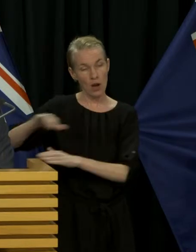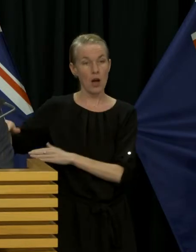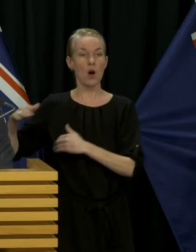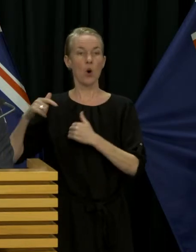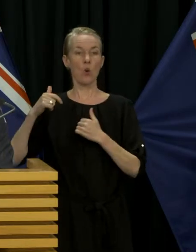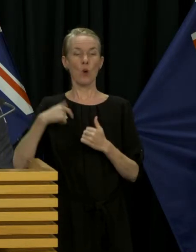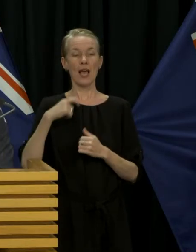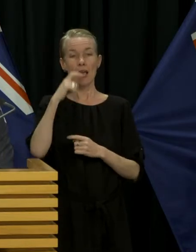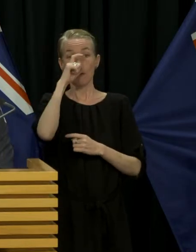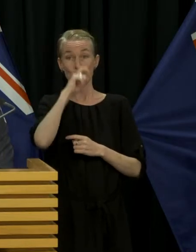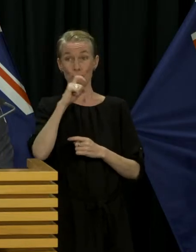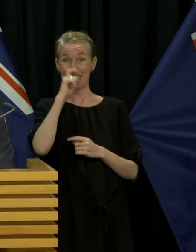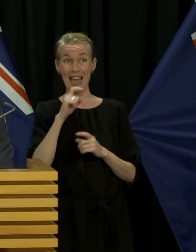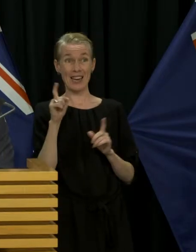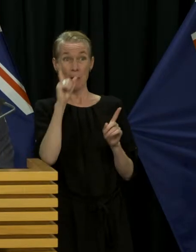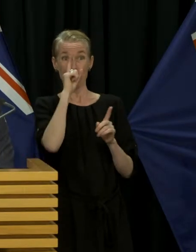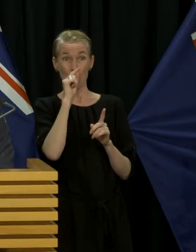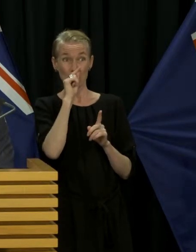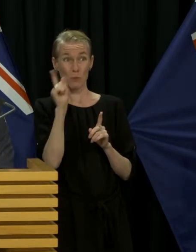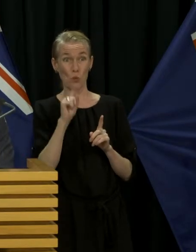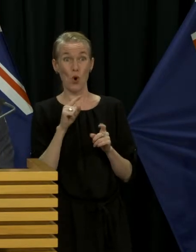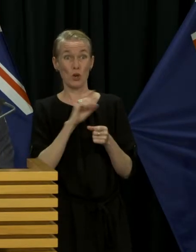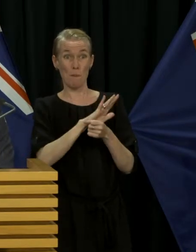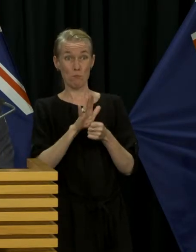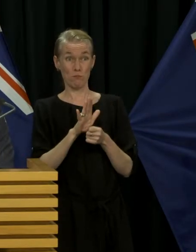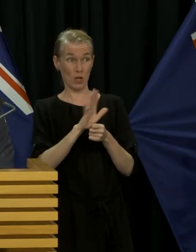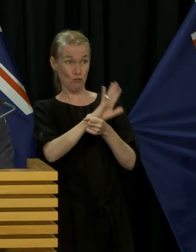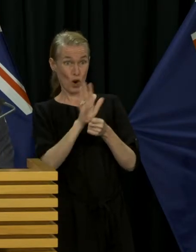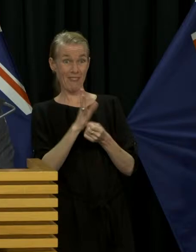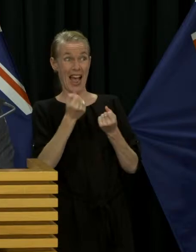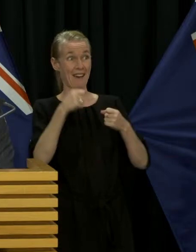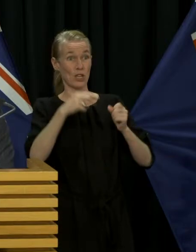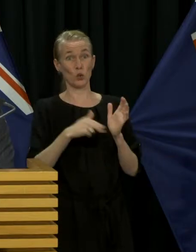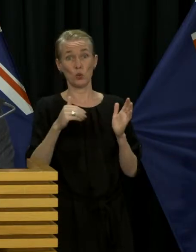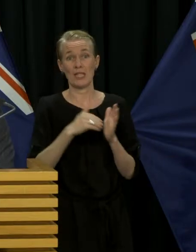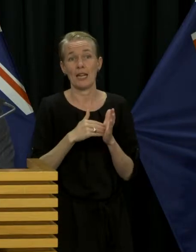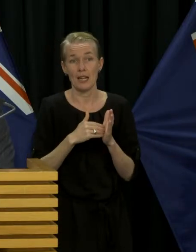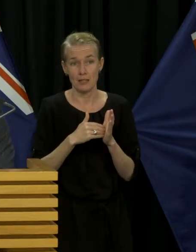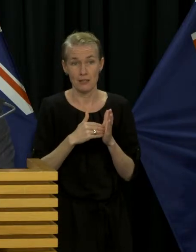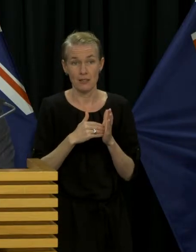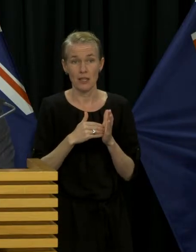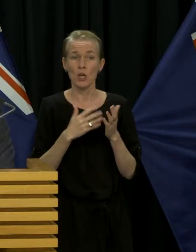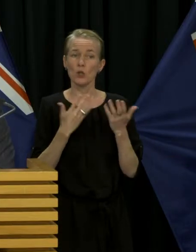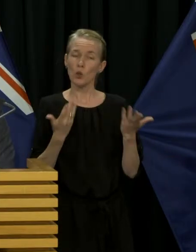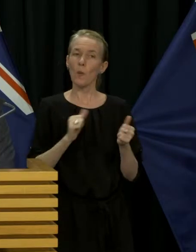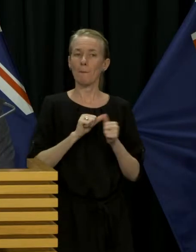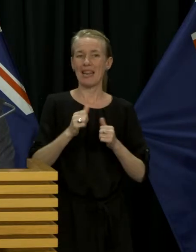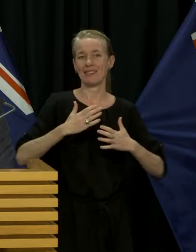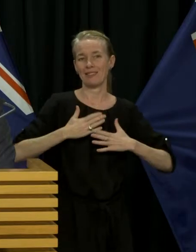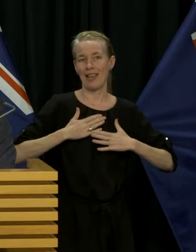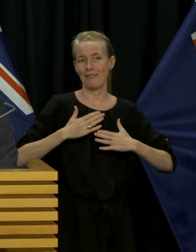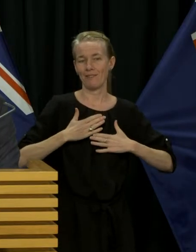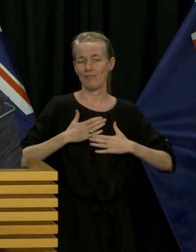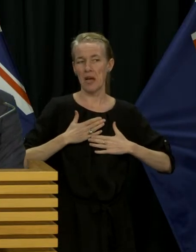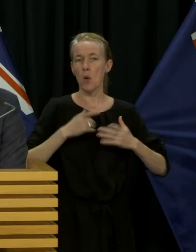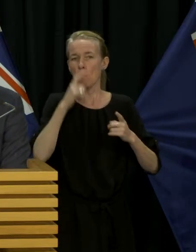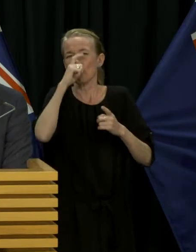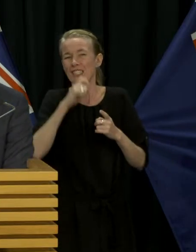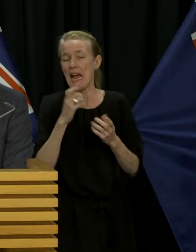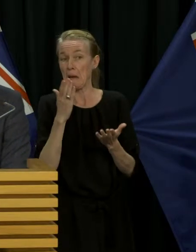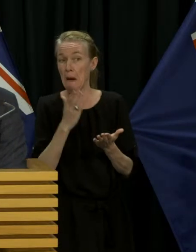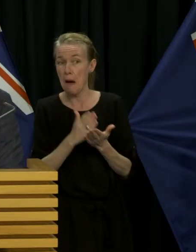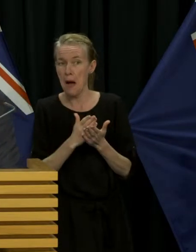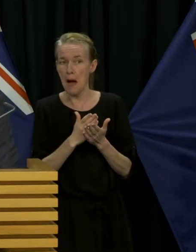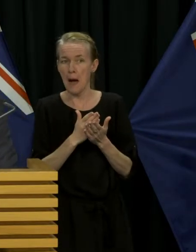infected and or infectious in New Zealand. However, there's nothing from any of our testing. Remembering the person had been living in Auckland,